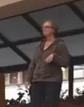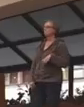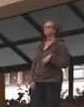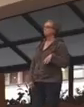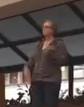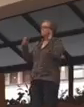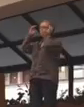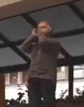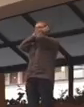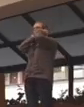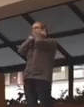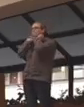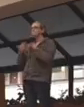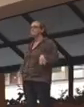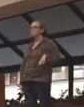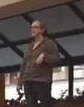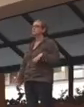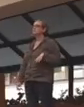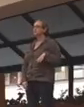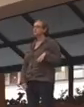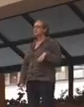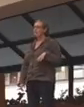And that scares me.